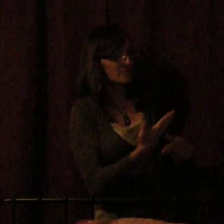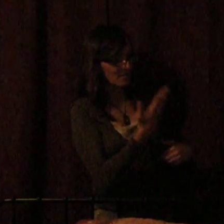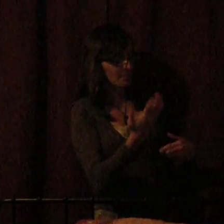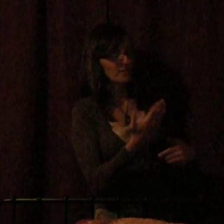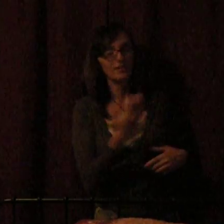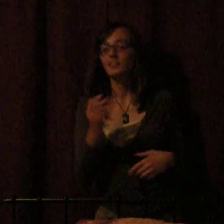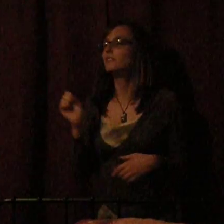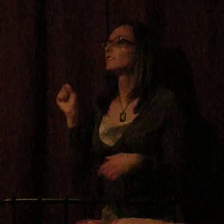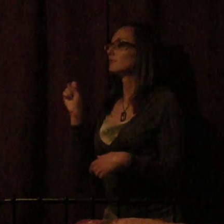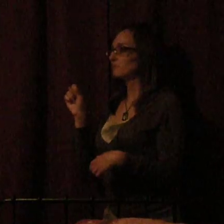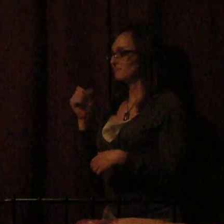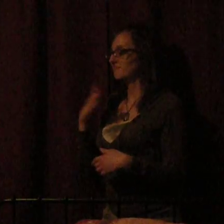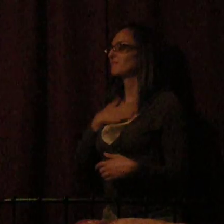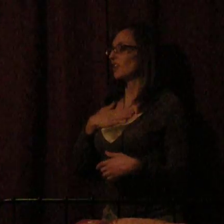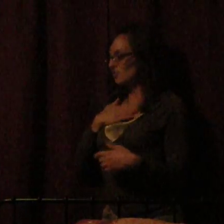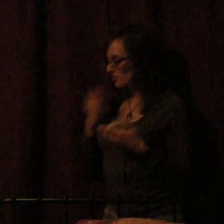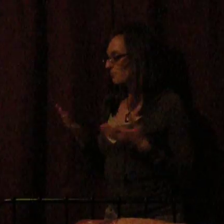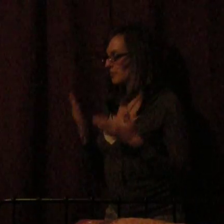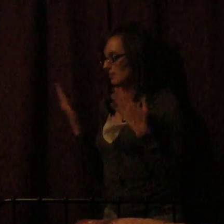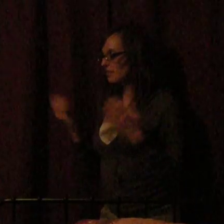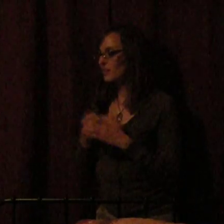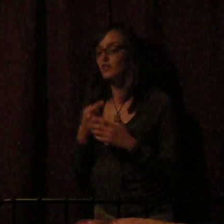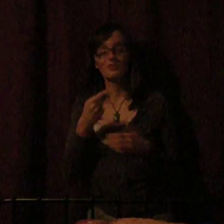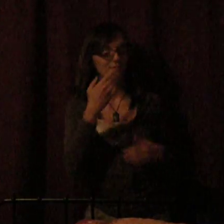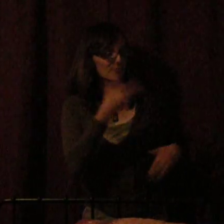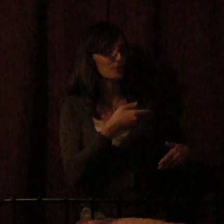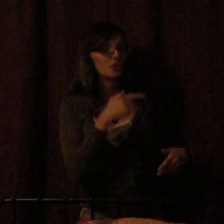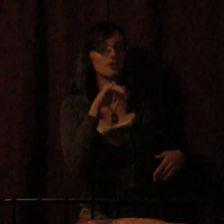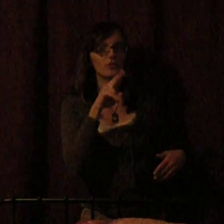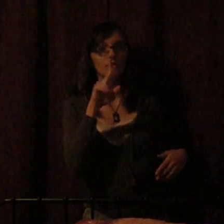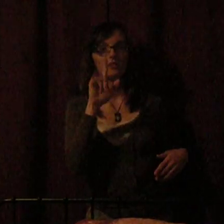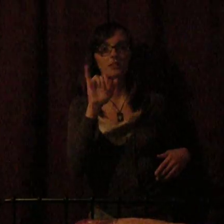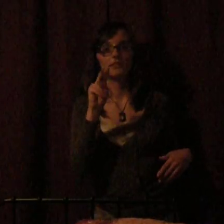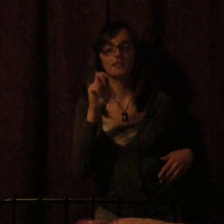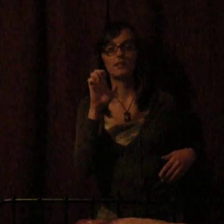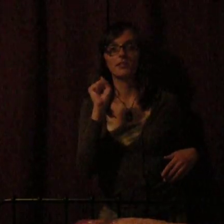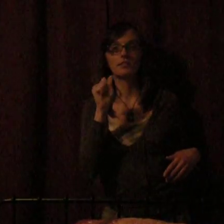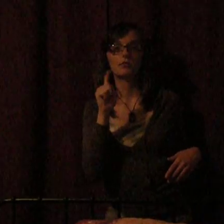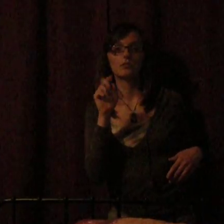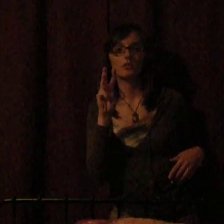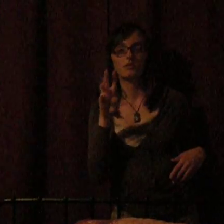Easto. It's been a great pleasure, Ira. You're quite welcome. Julian Easto is a professor in the School of Chemistry